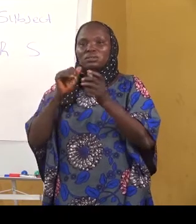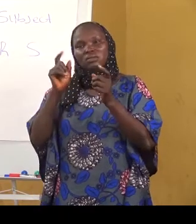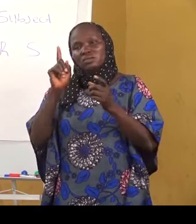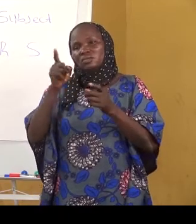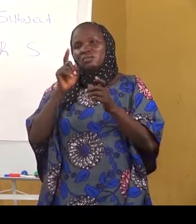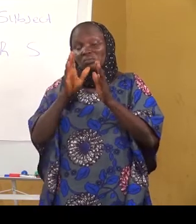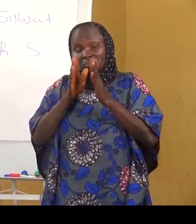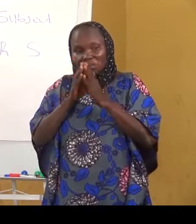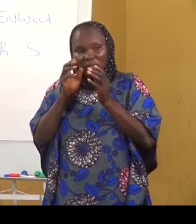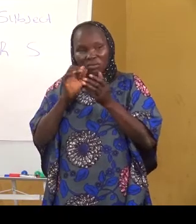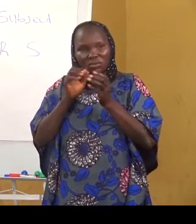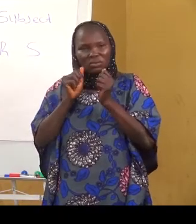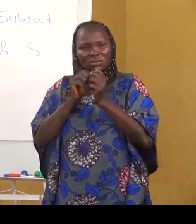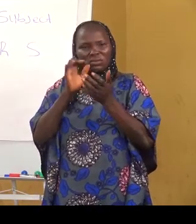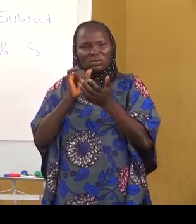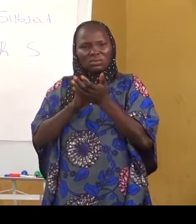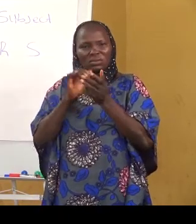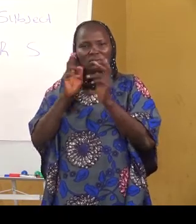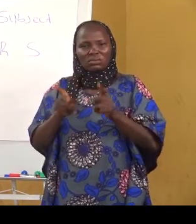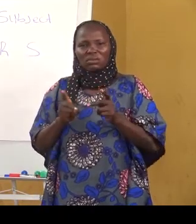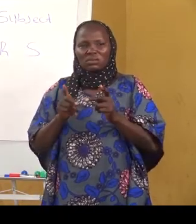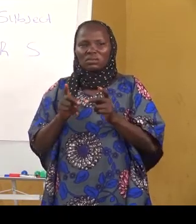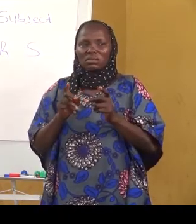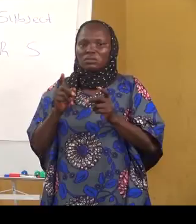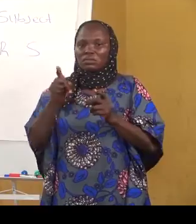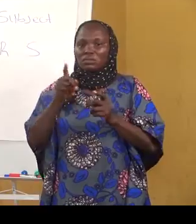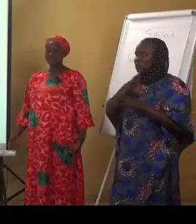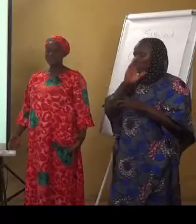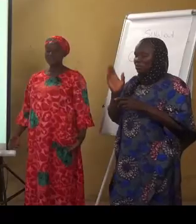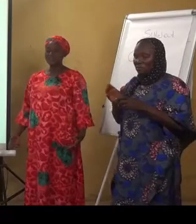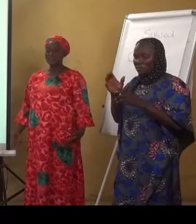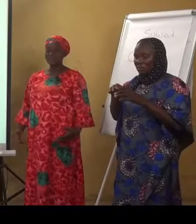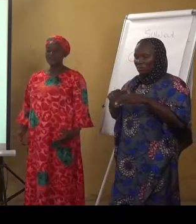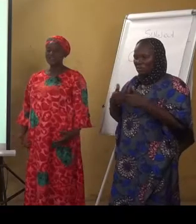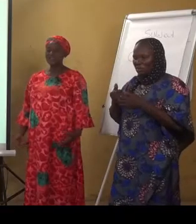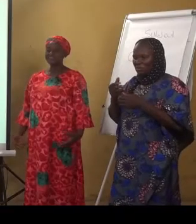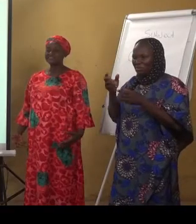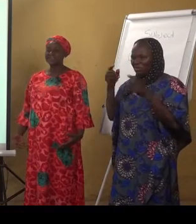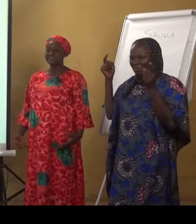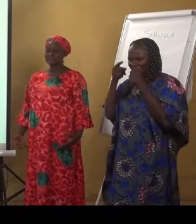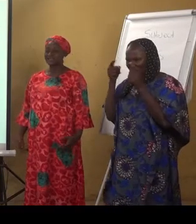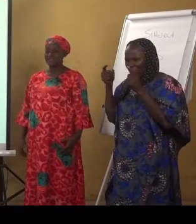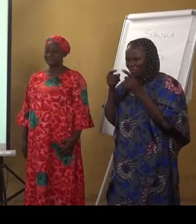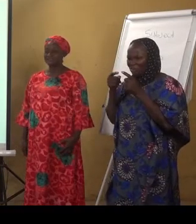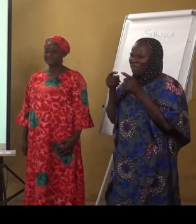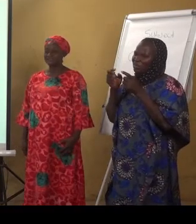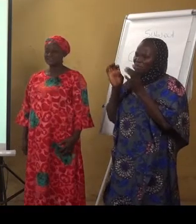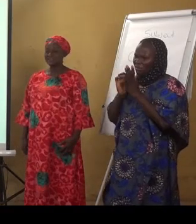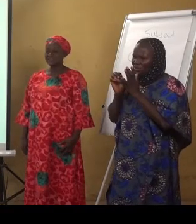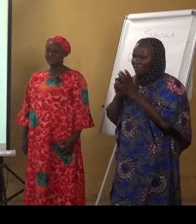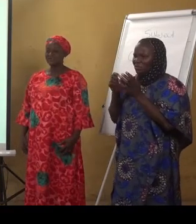remember the issue, you won't have any pain in you. For example, We all have scars on our